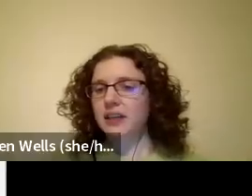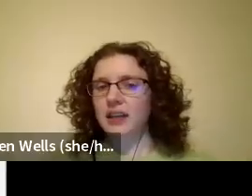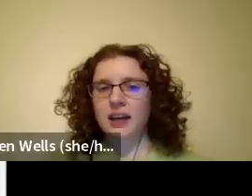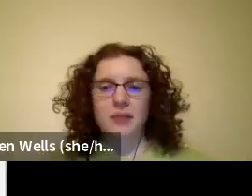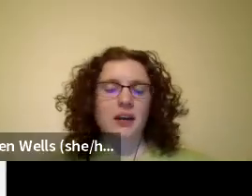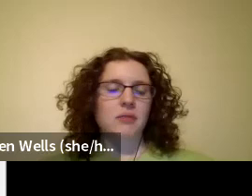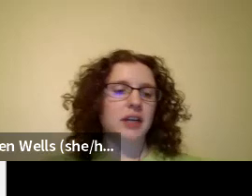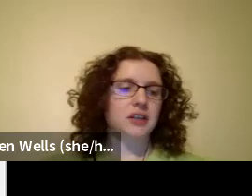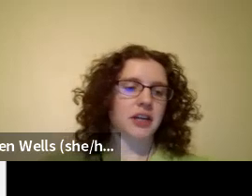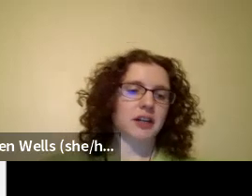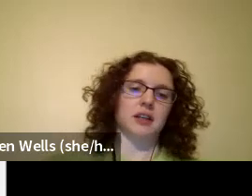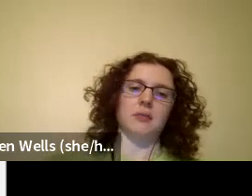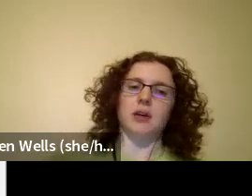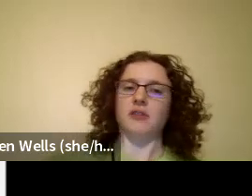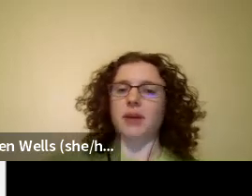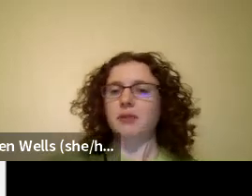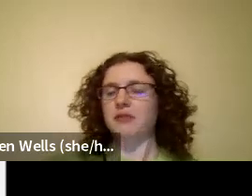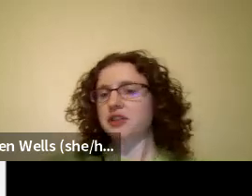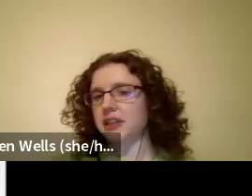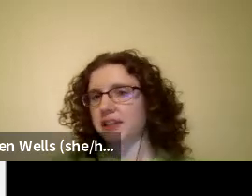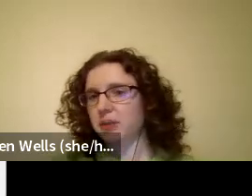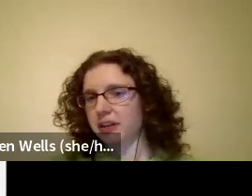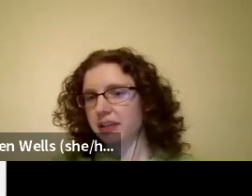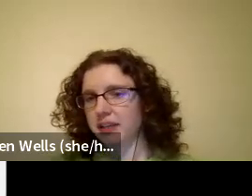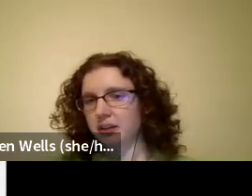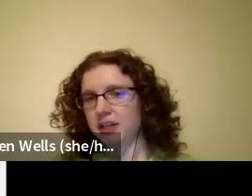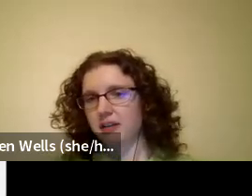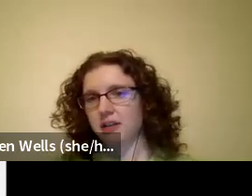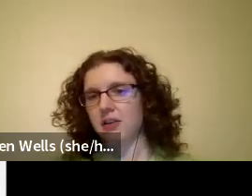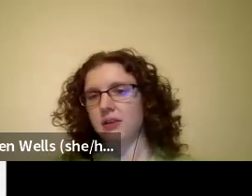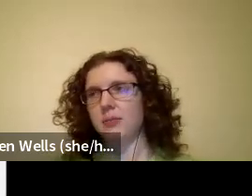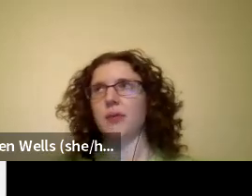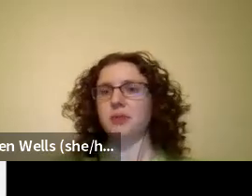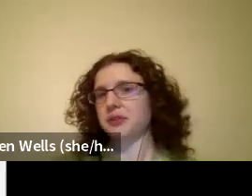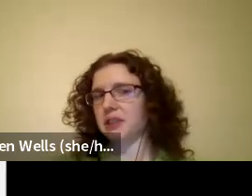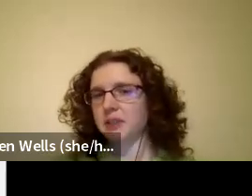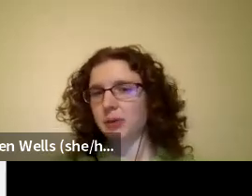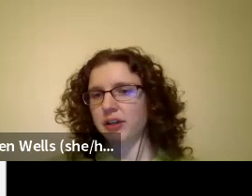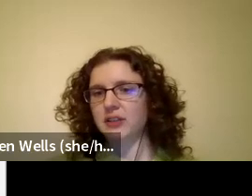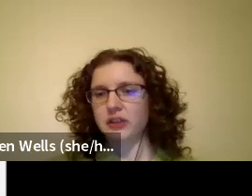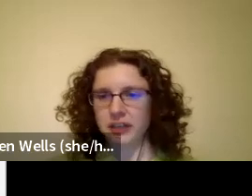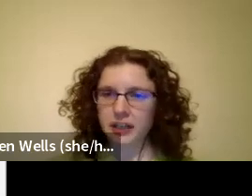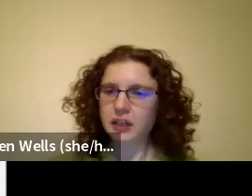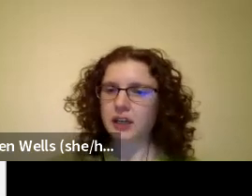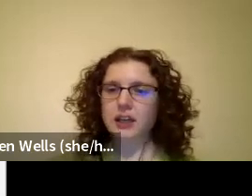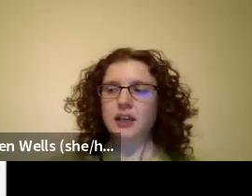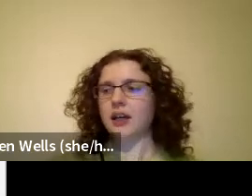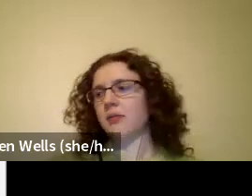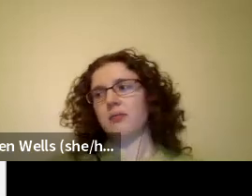Hello. I wanted to share some of my professional experience. I know I talked about my personal experience